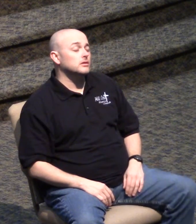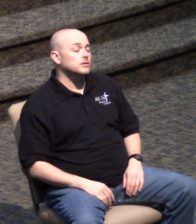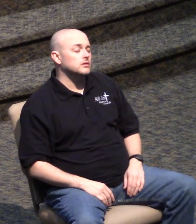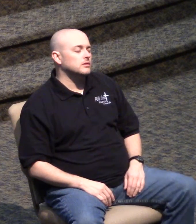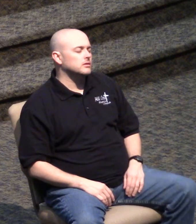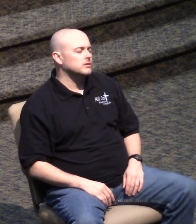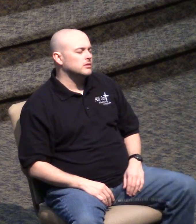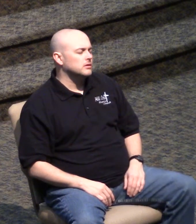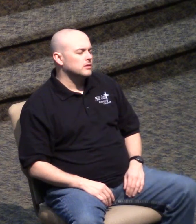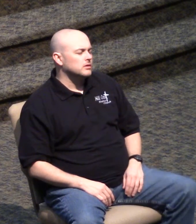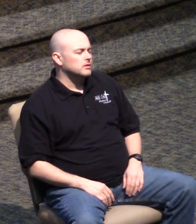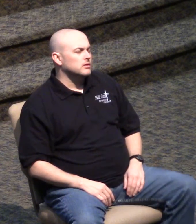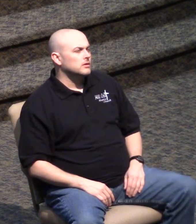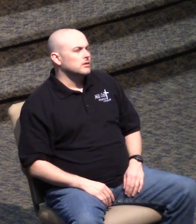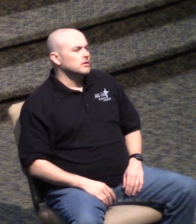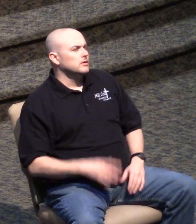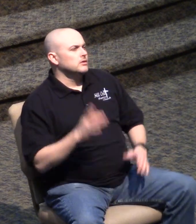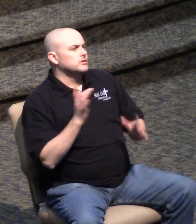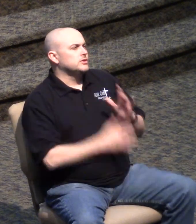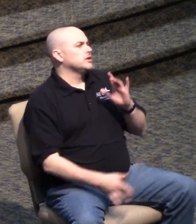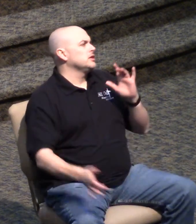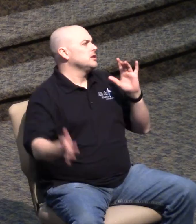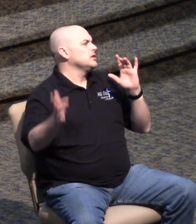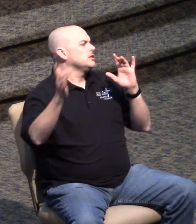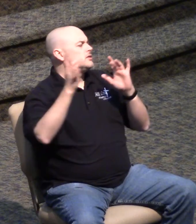rain. Sing his name again.